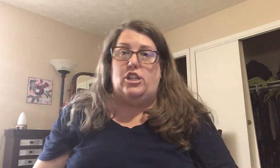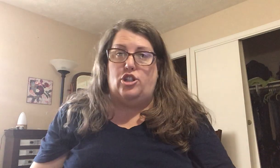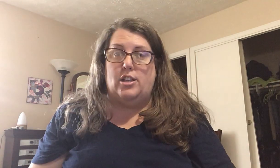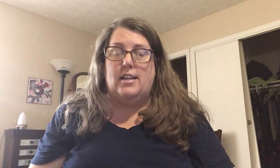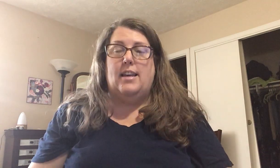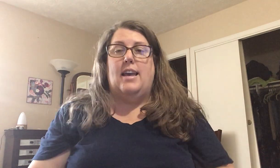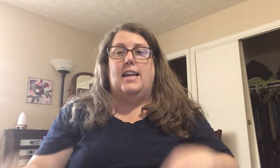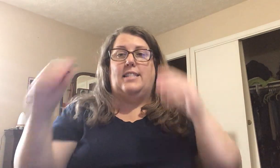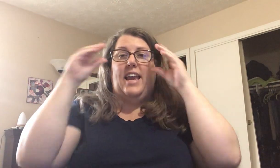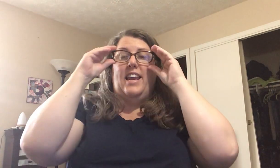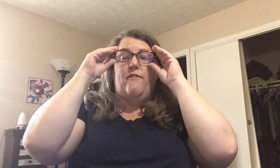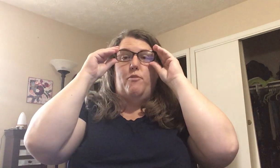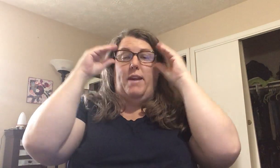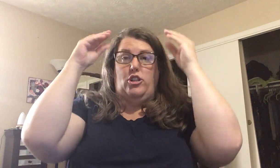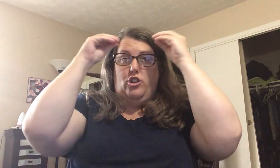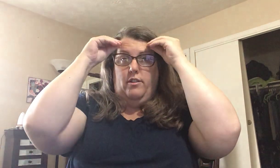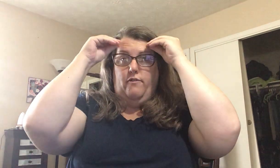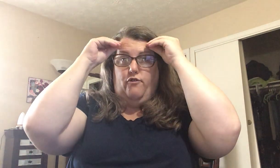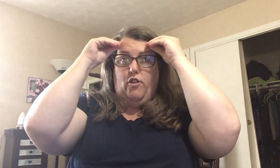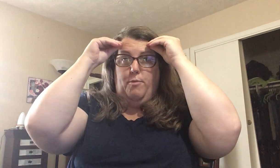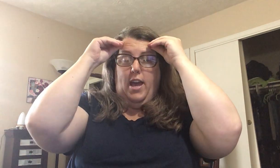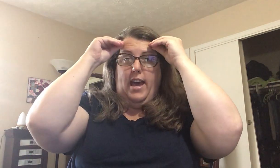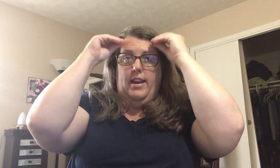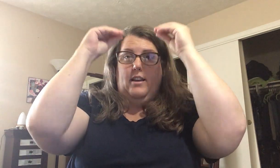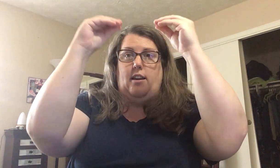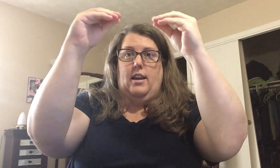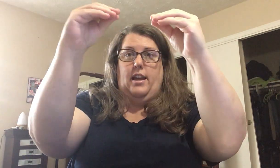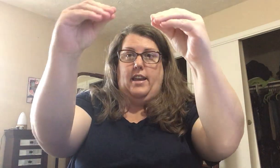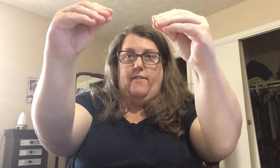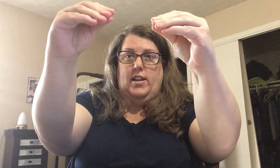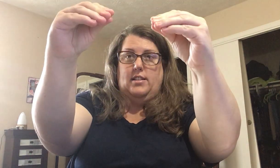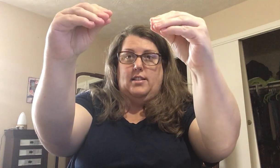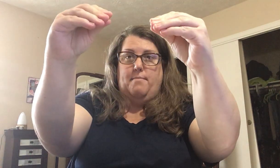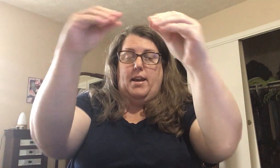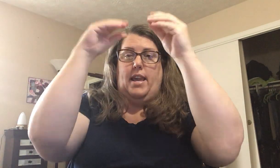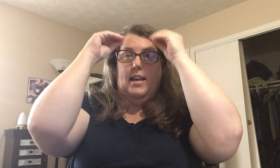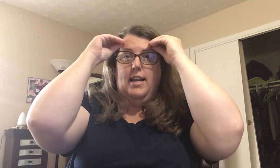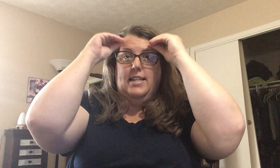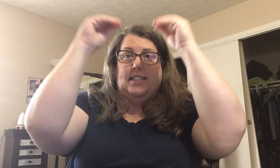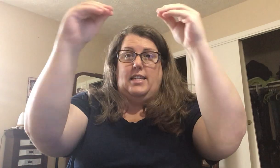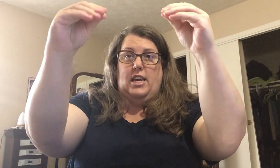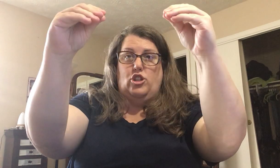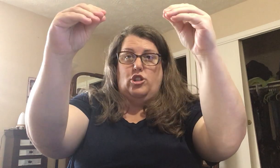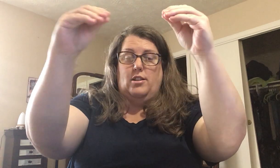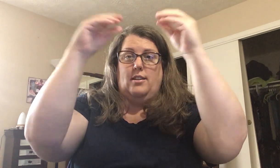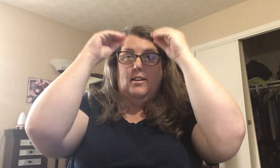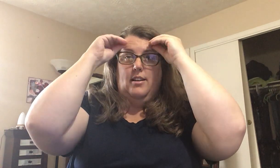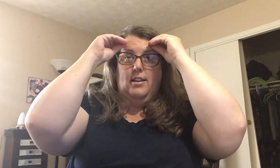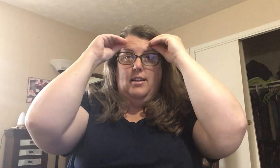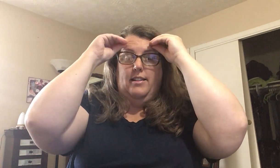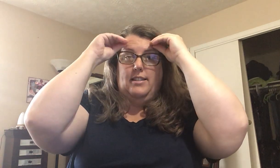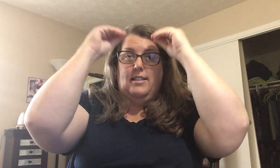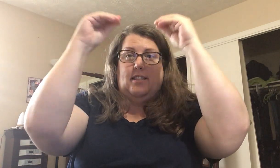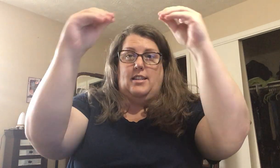Teach is taking information from your head and giving it to somebody. Teach. This is